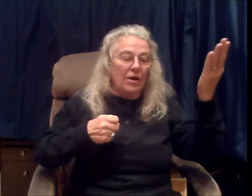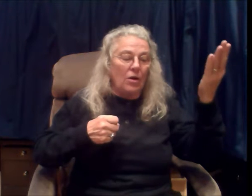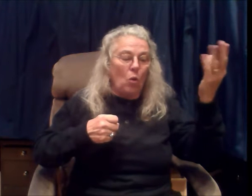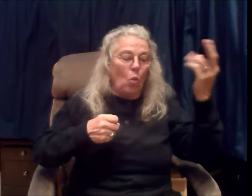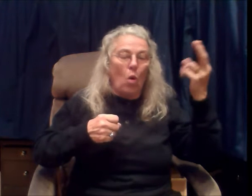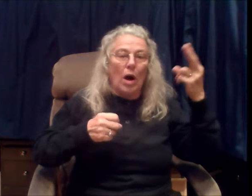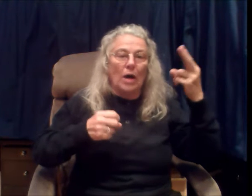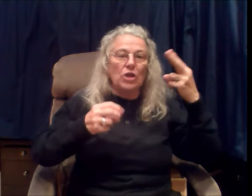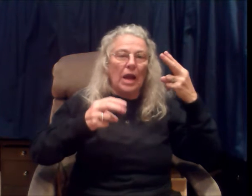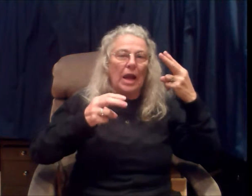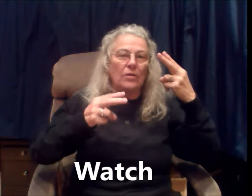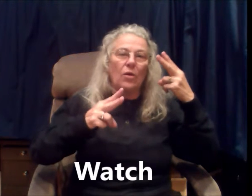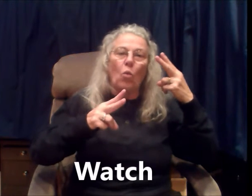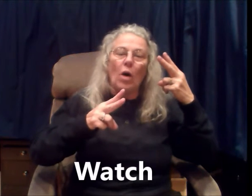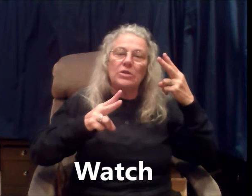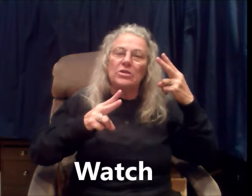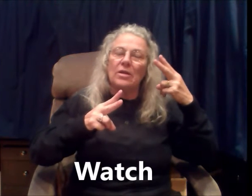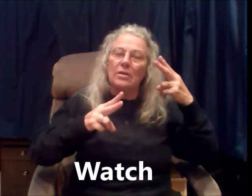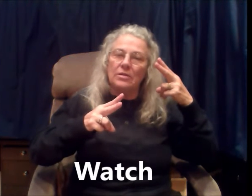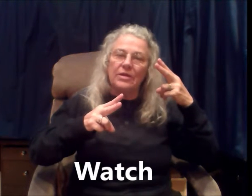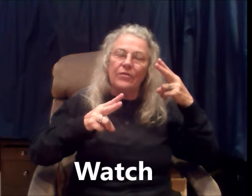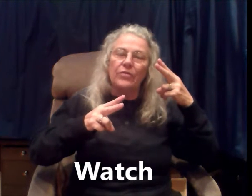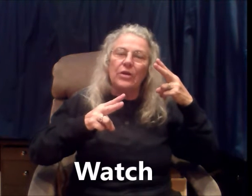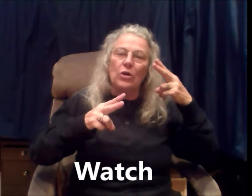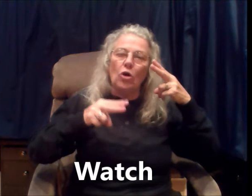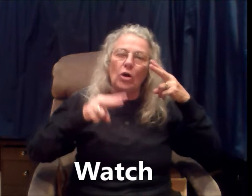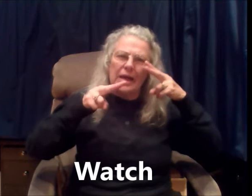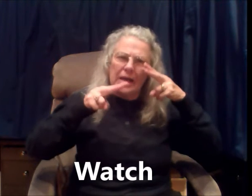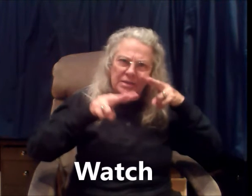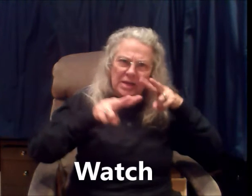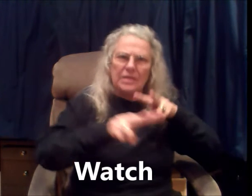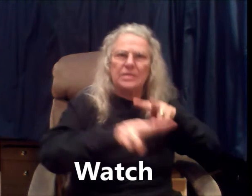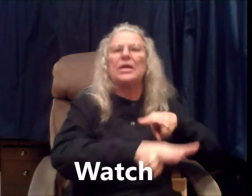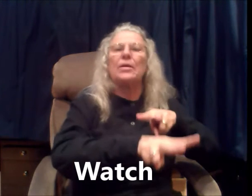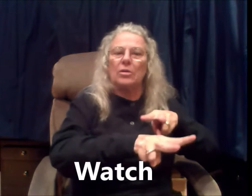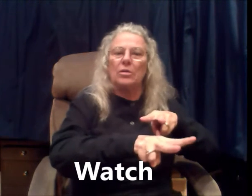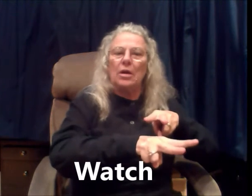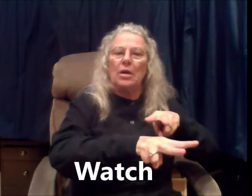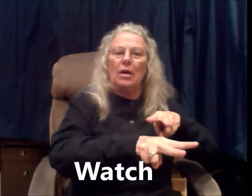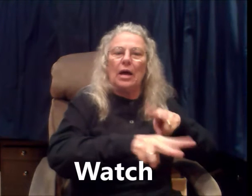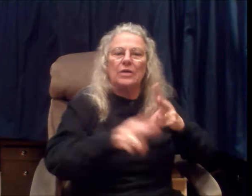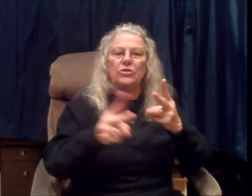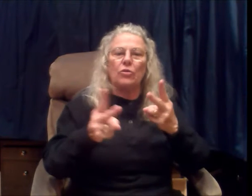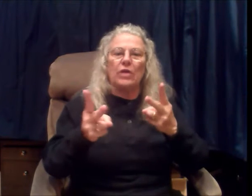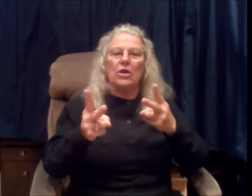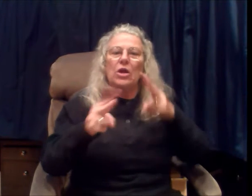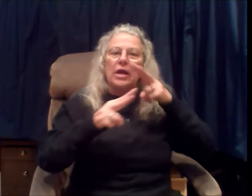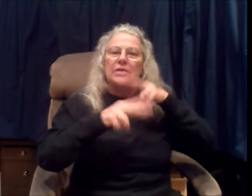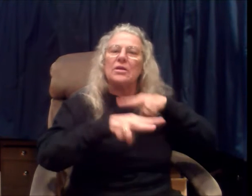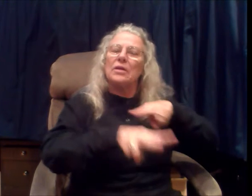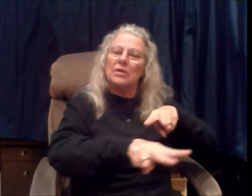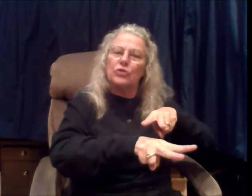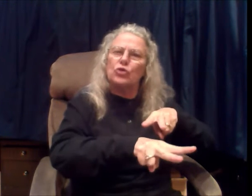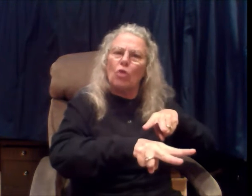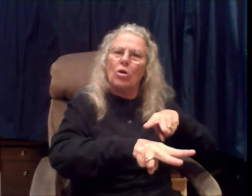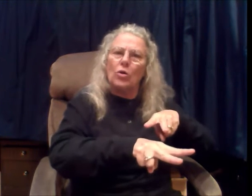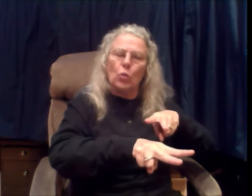their watch. And the watch is a little different than look. It is a double, so that it's a little stronger